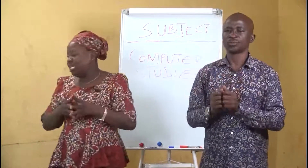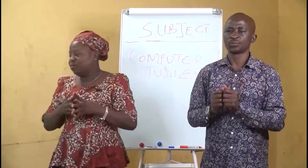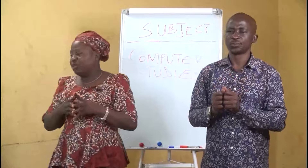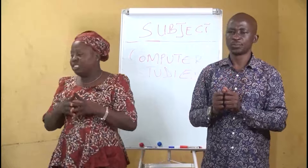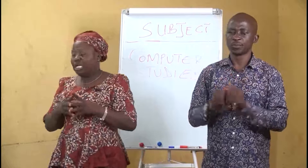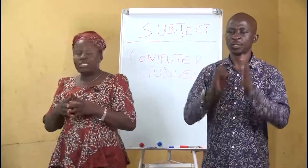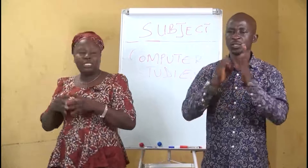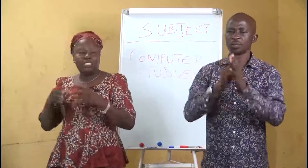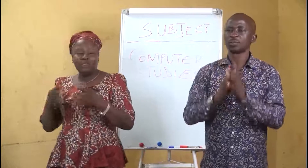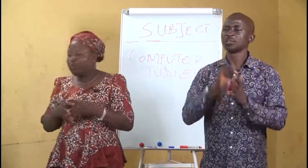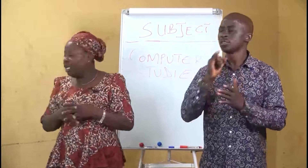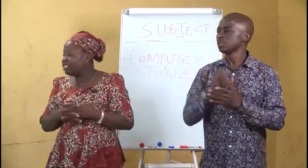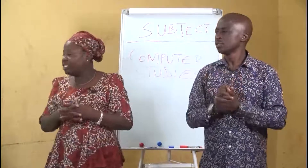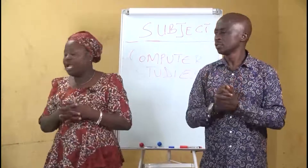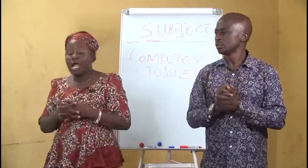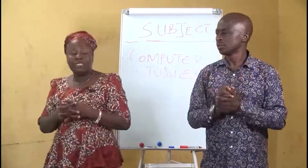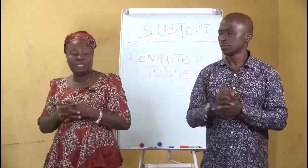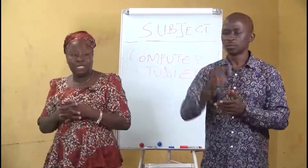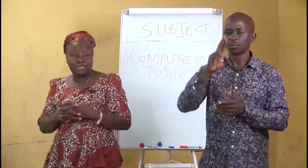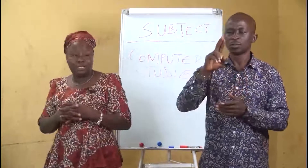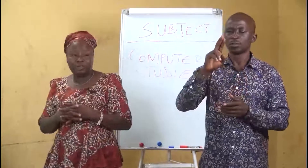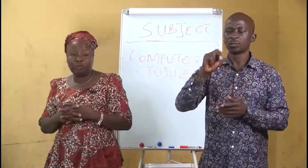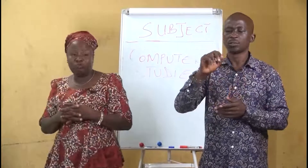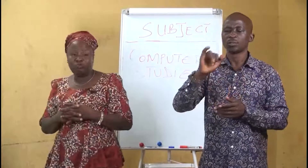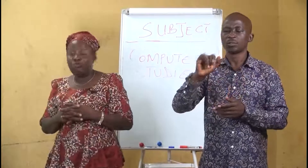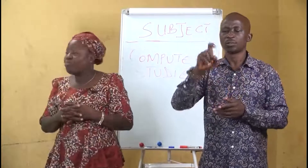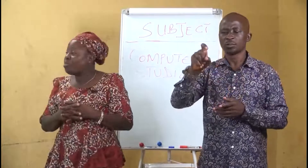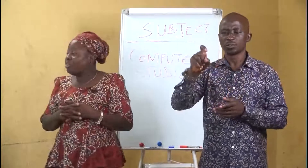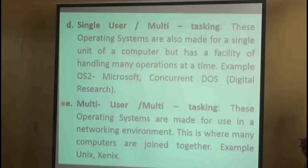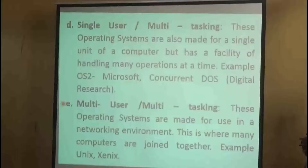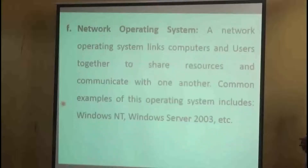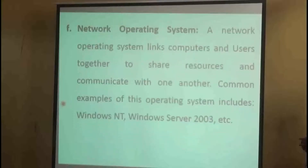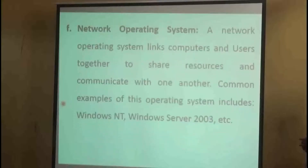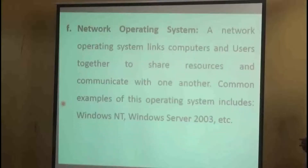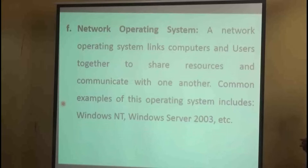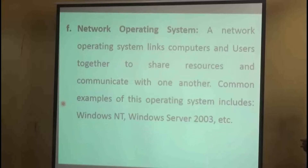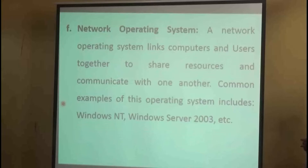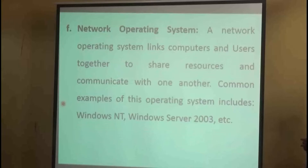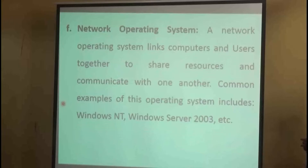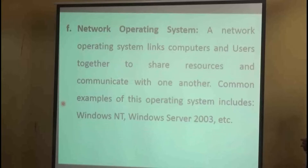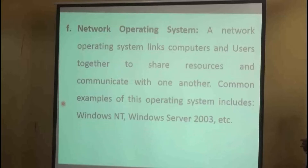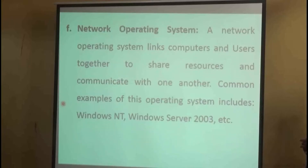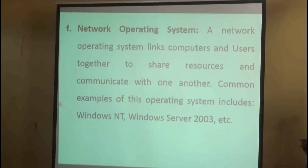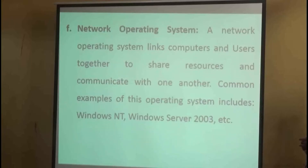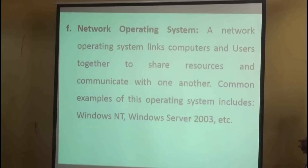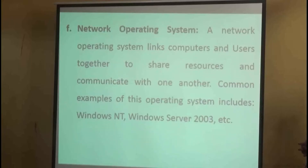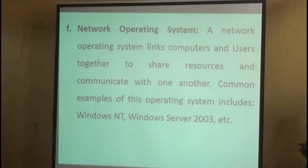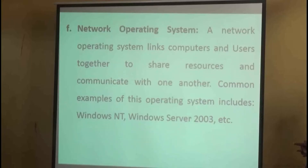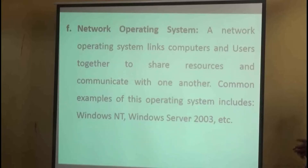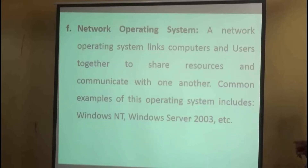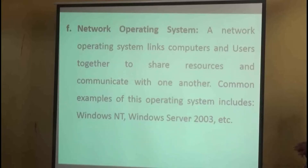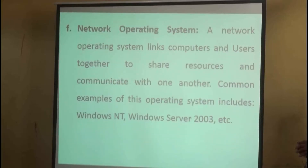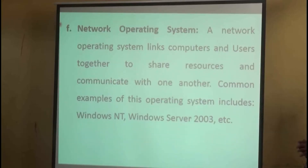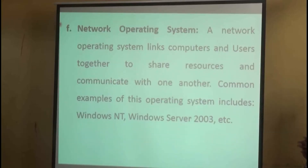An example of this, Unix and Xenix. Then finally is